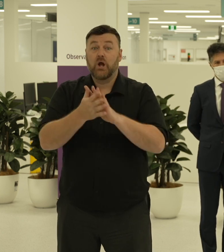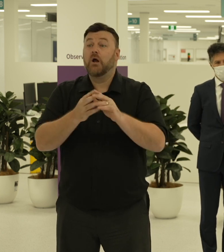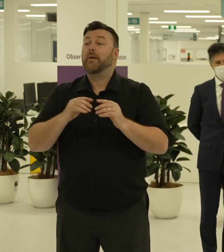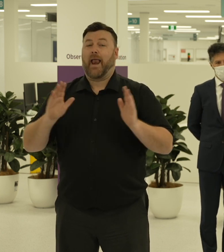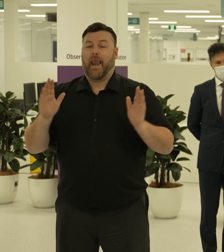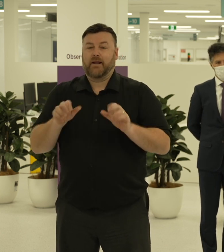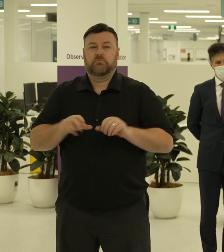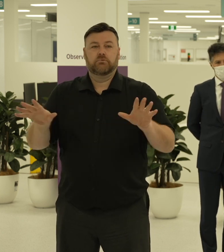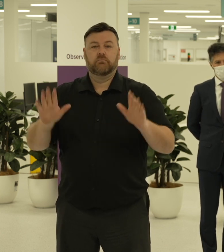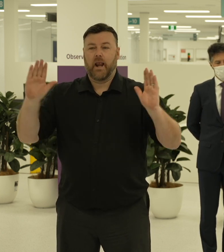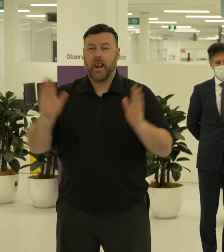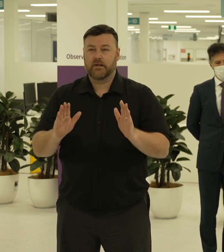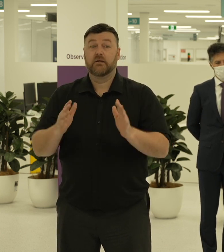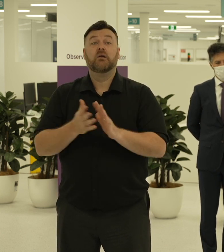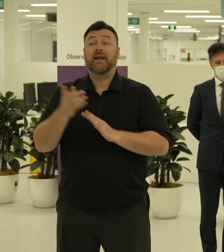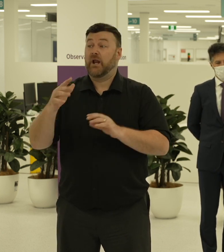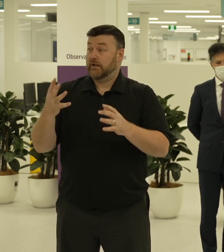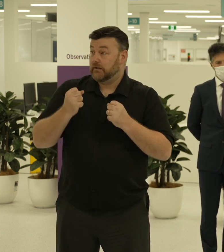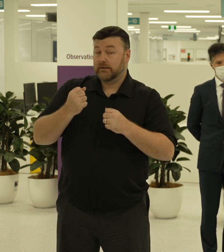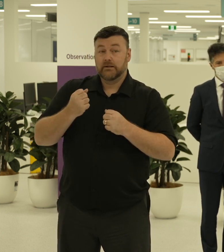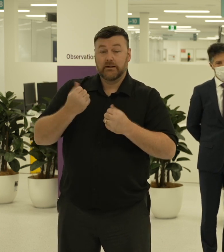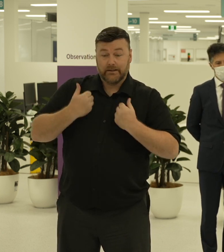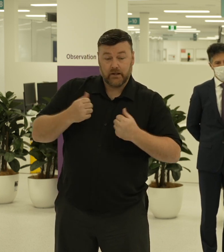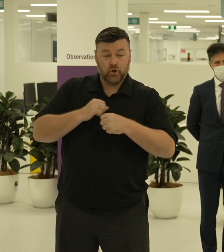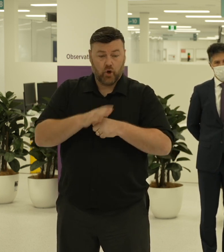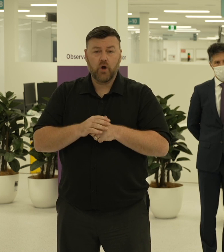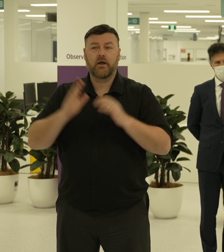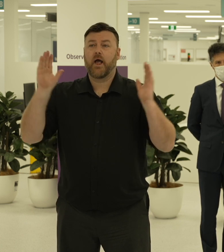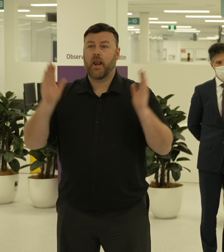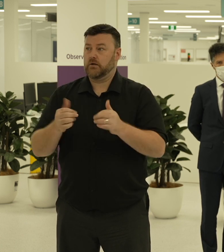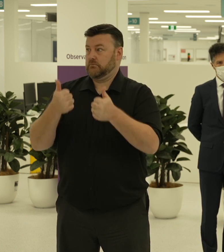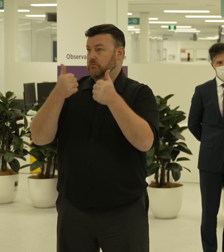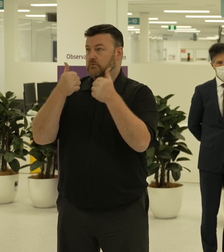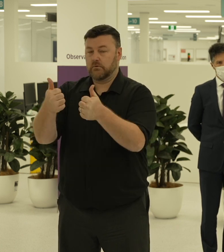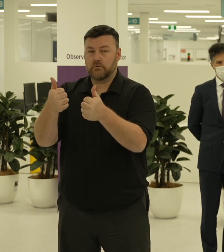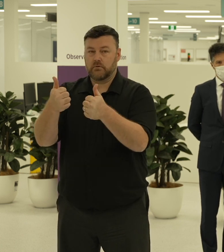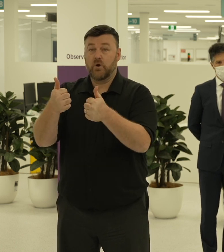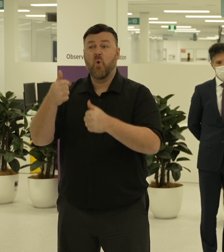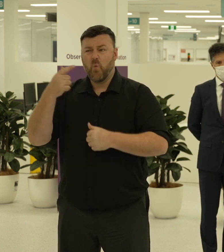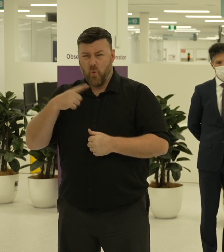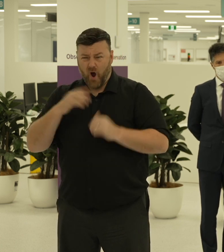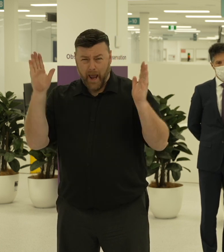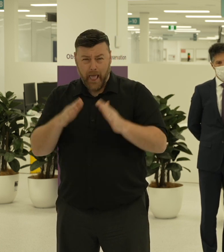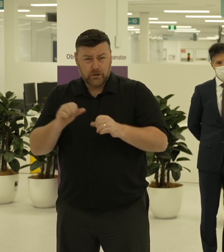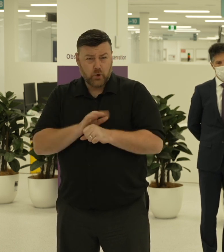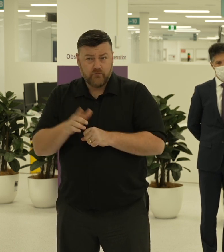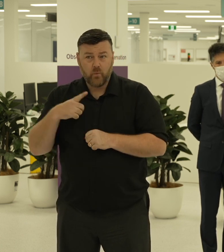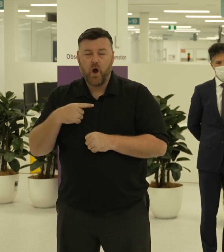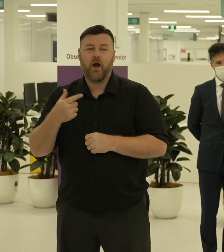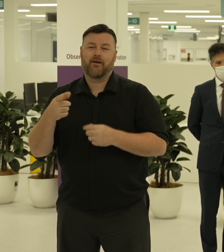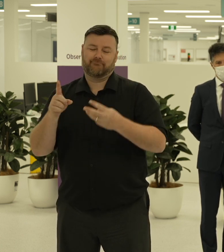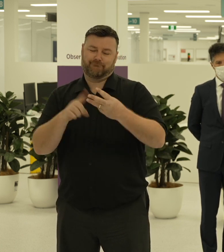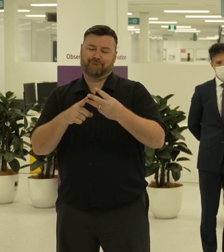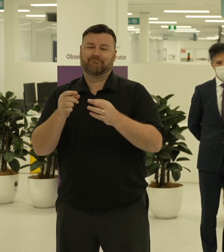are seeing a decline in transmission in the community. Now, the reasons for that are the booster is contributing to that, as well as the